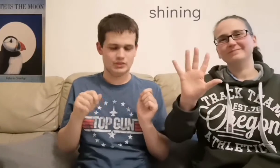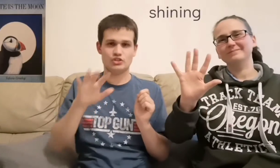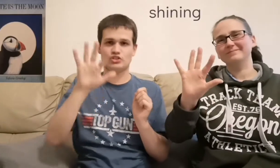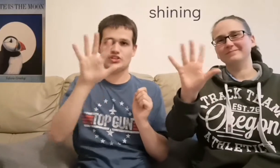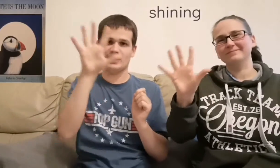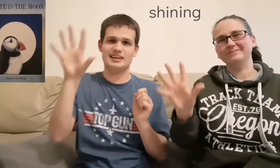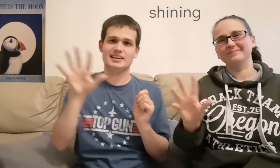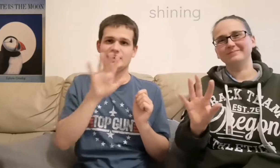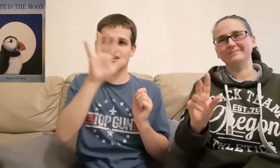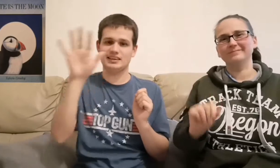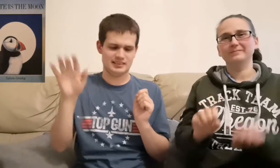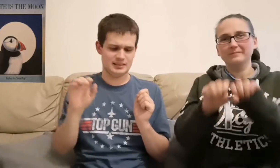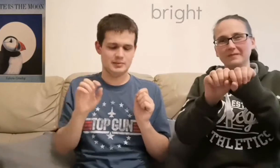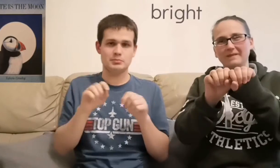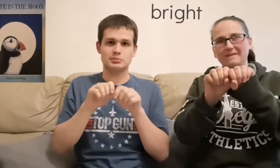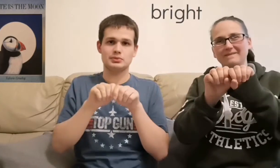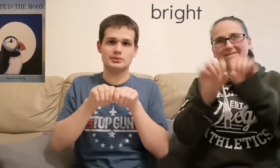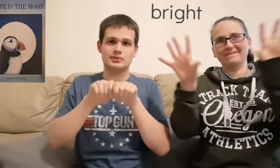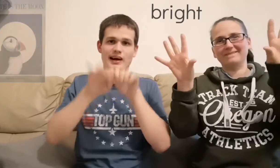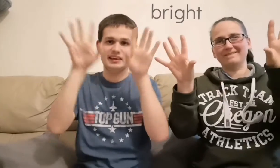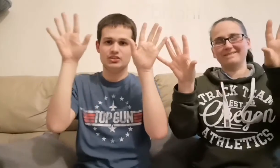Shining bright.